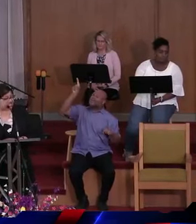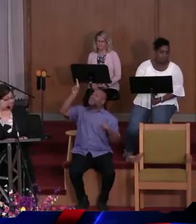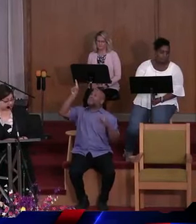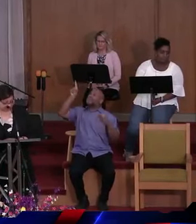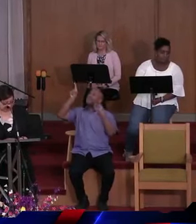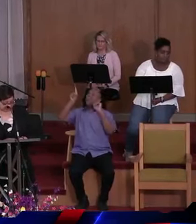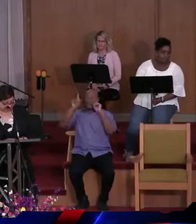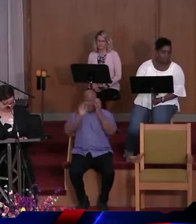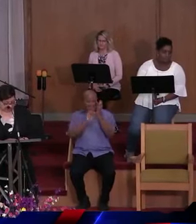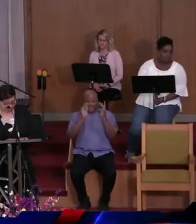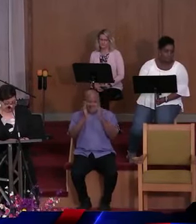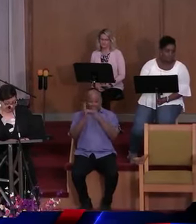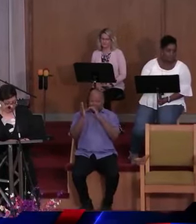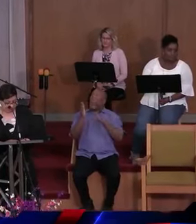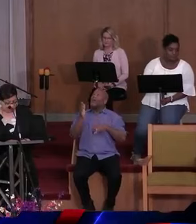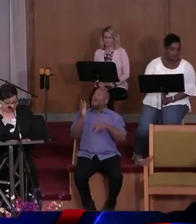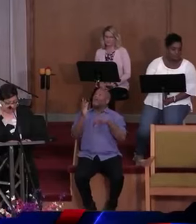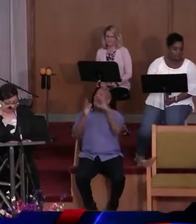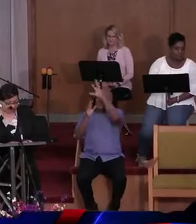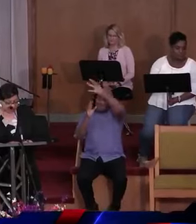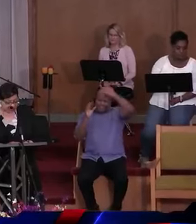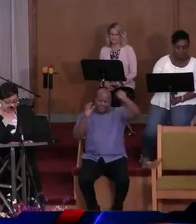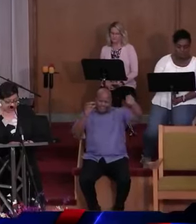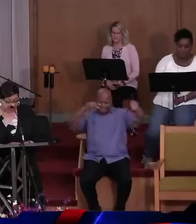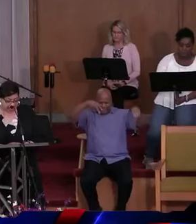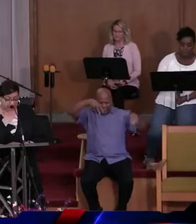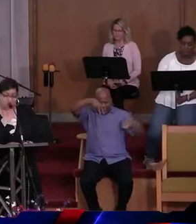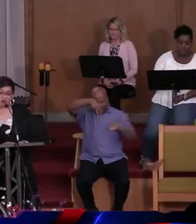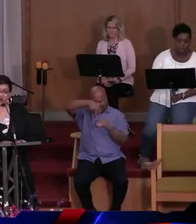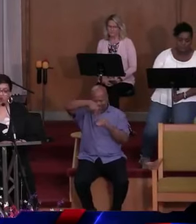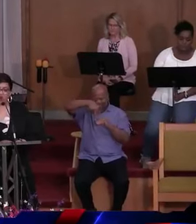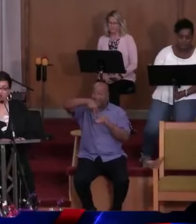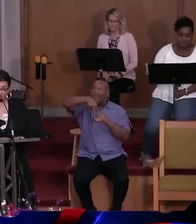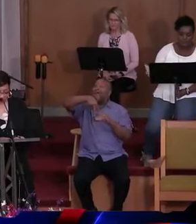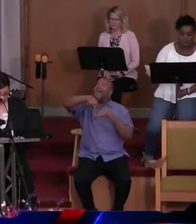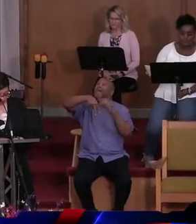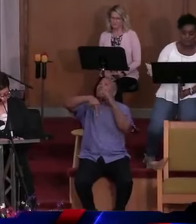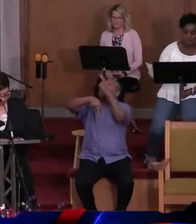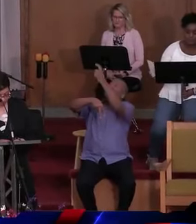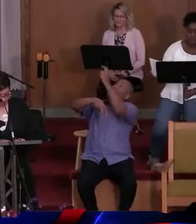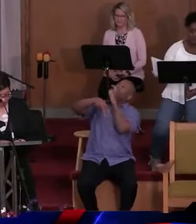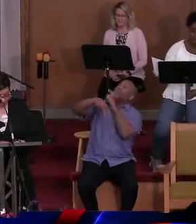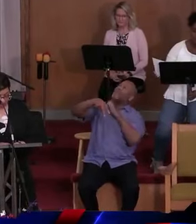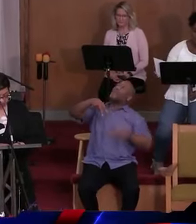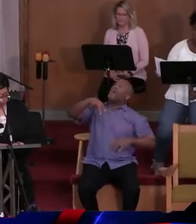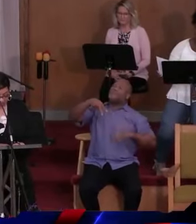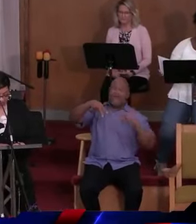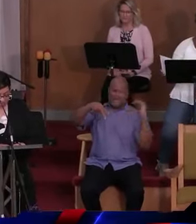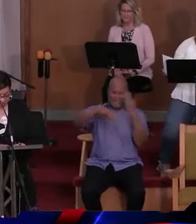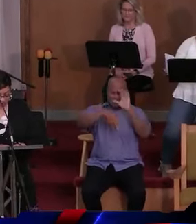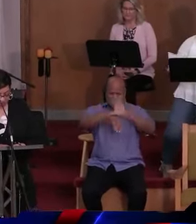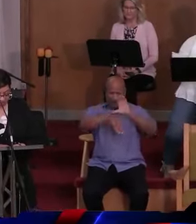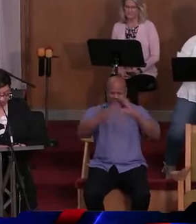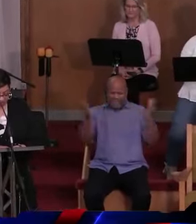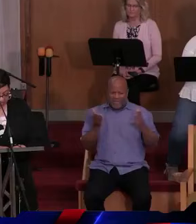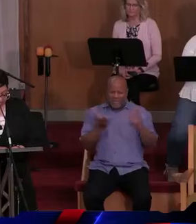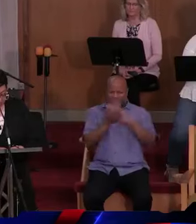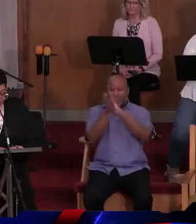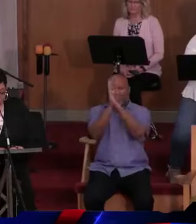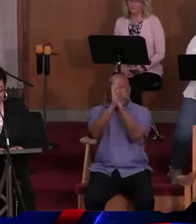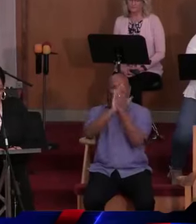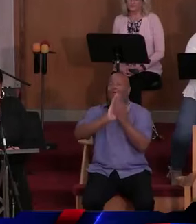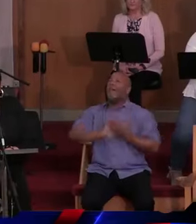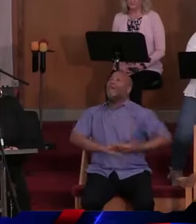the feet of Jesus, and you gave him to be head over our church. God, we just thank you, Lord God,